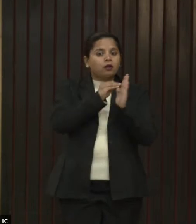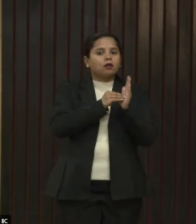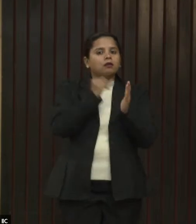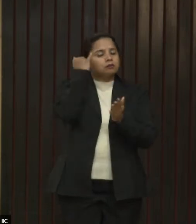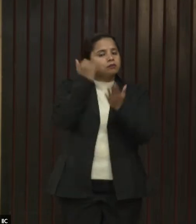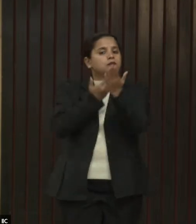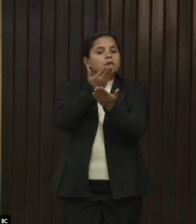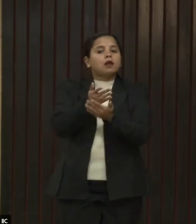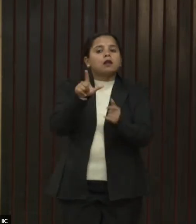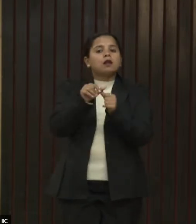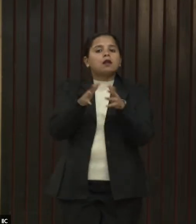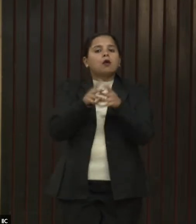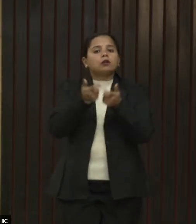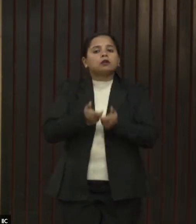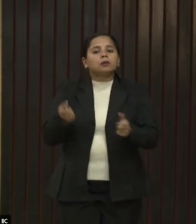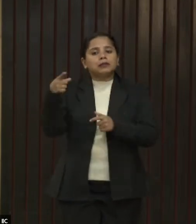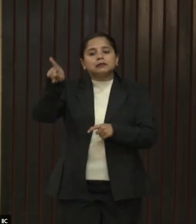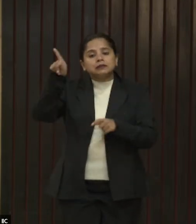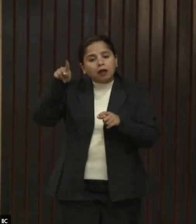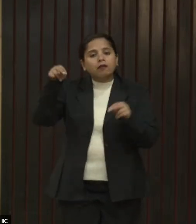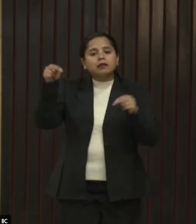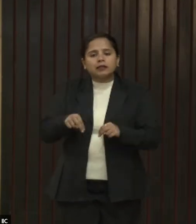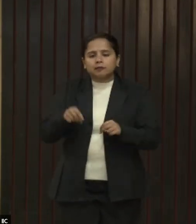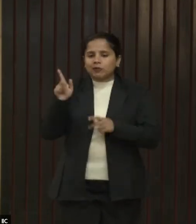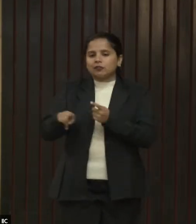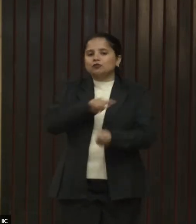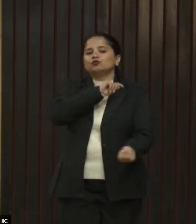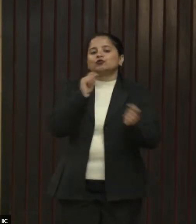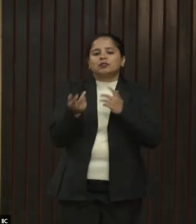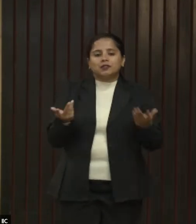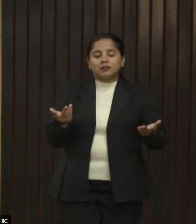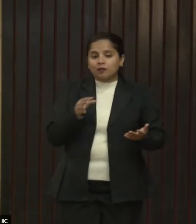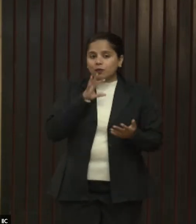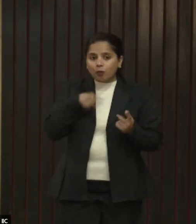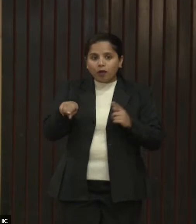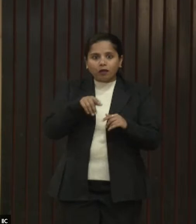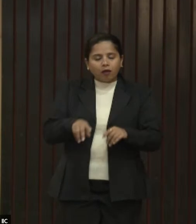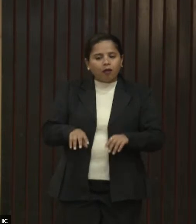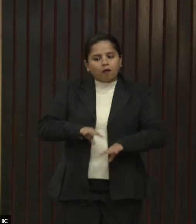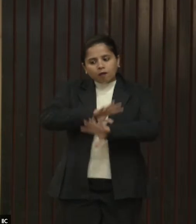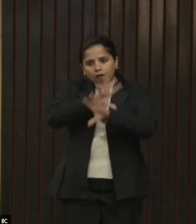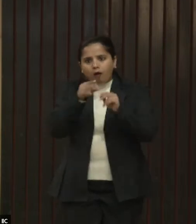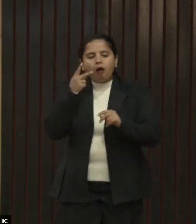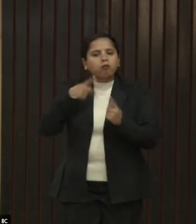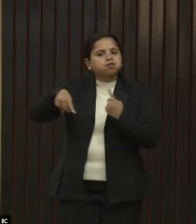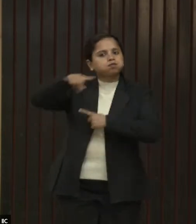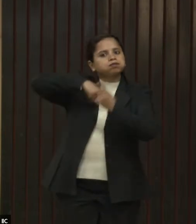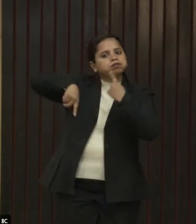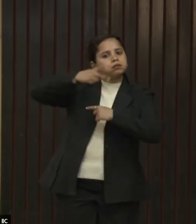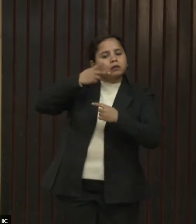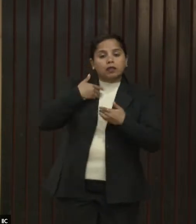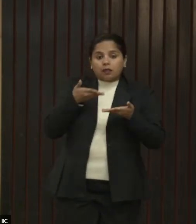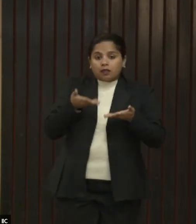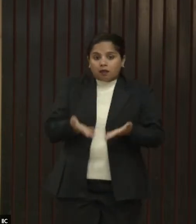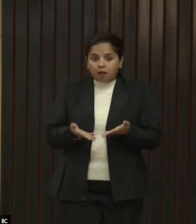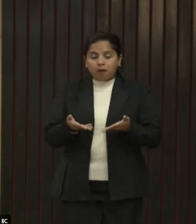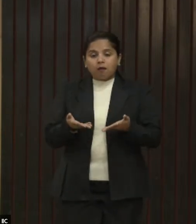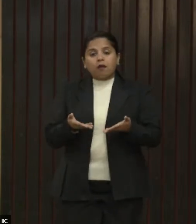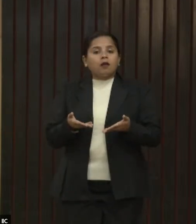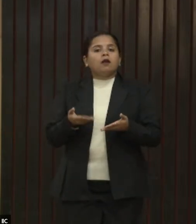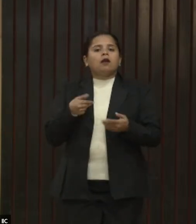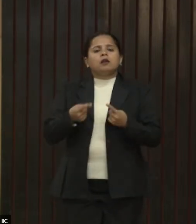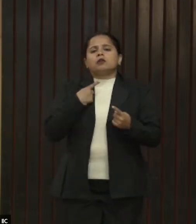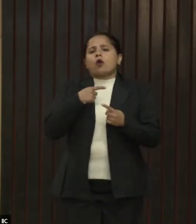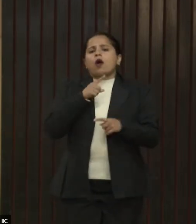suggests how the Law Commission itself needs to be revamped. So things really have come full circle. I'm not here to, you know,